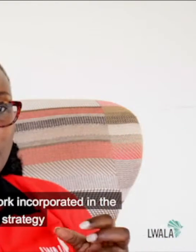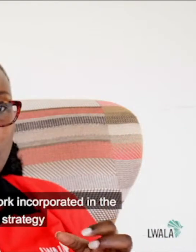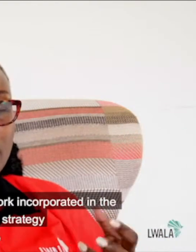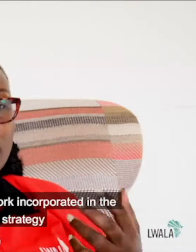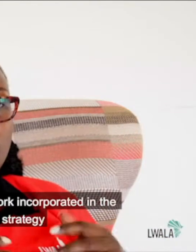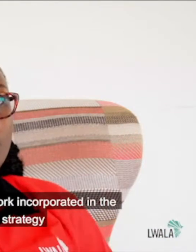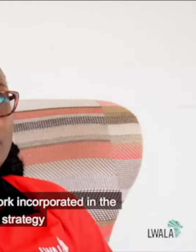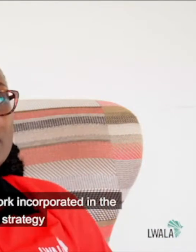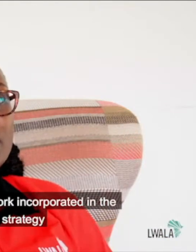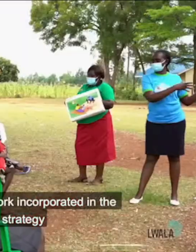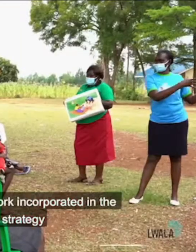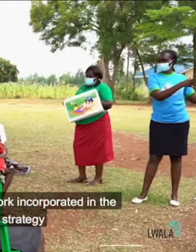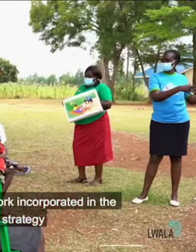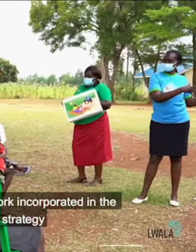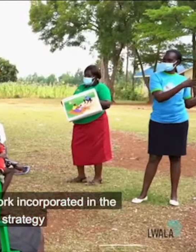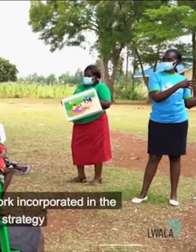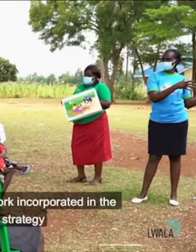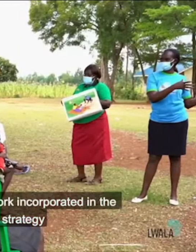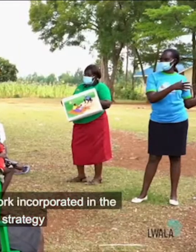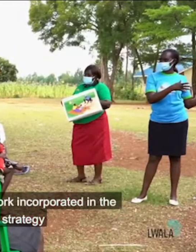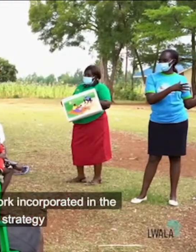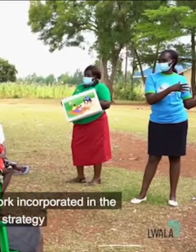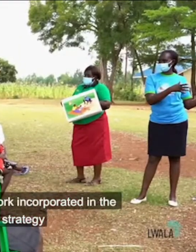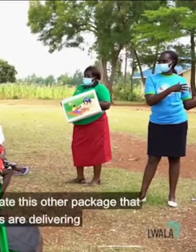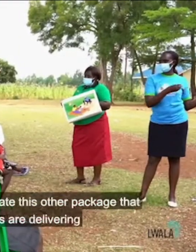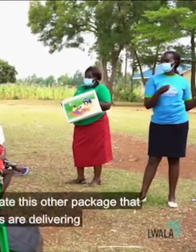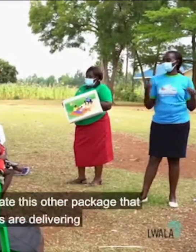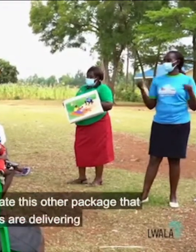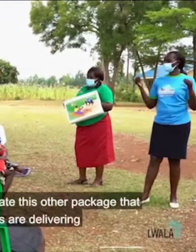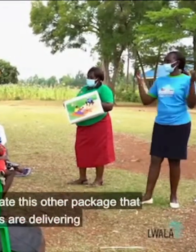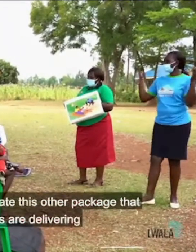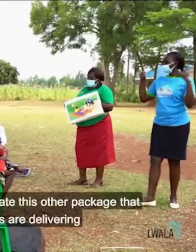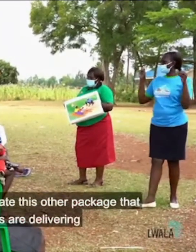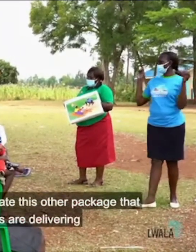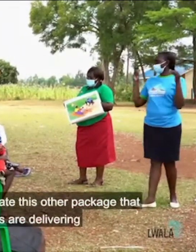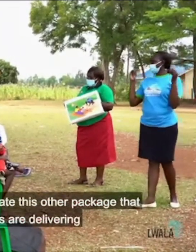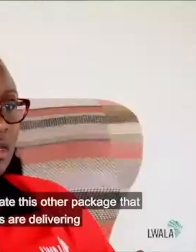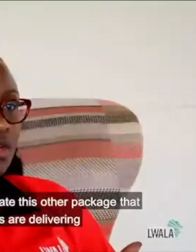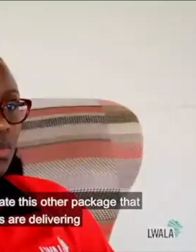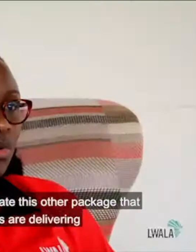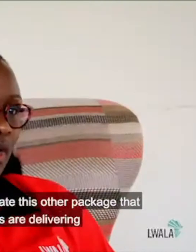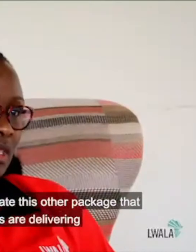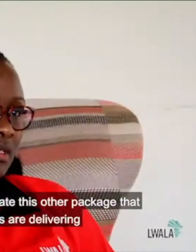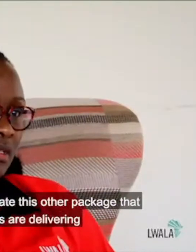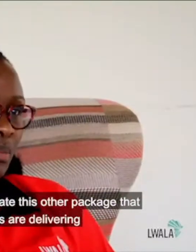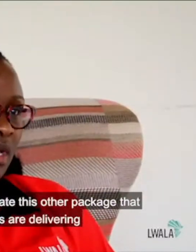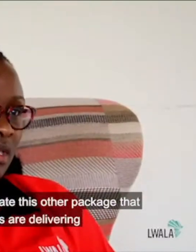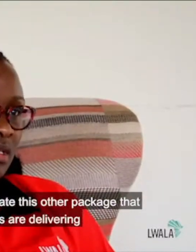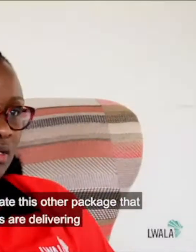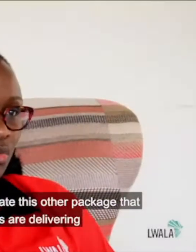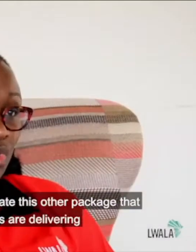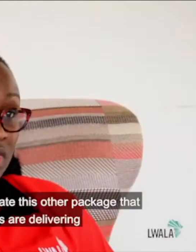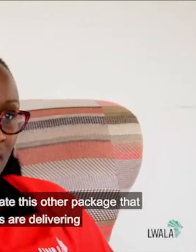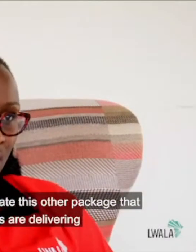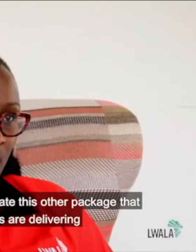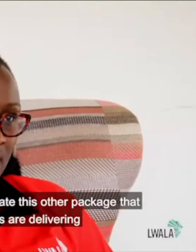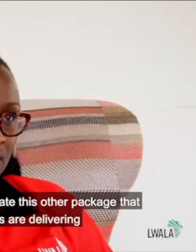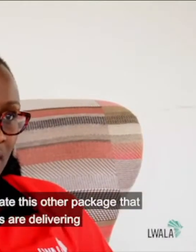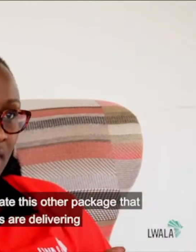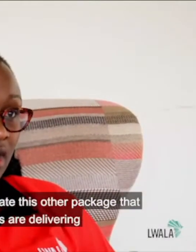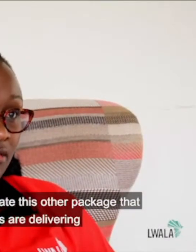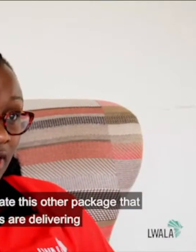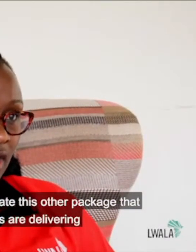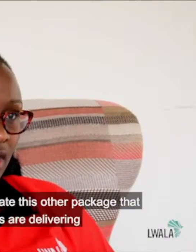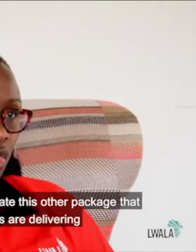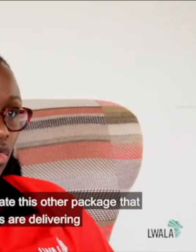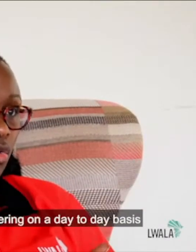care framework incorporated in the community health strategy. So it becomes easy to then incorporate this as a package that community health workers